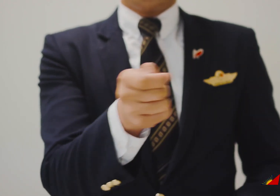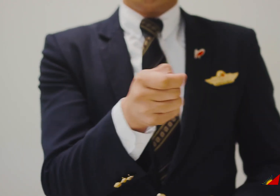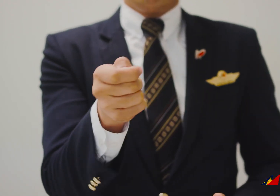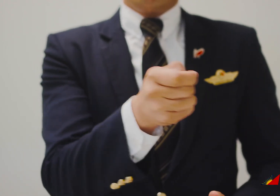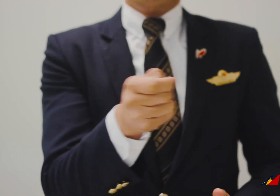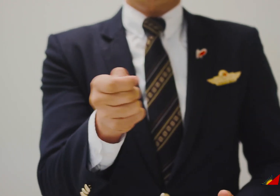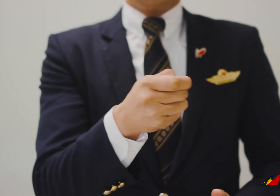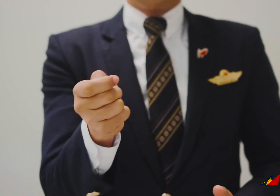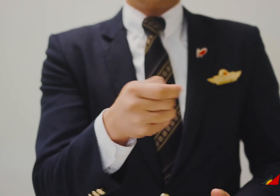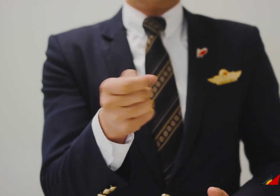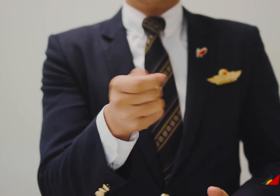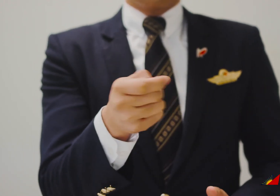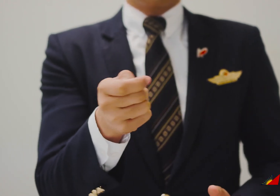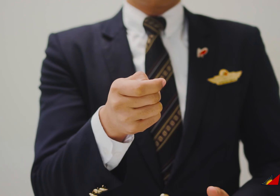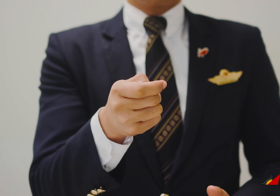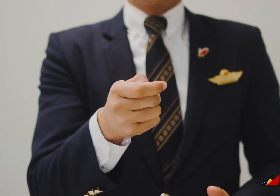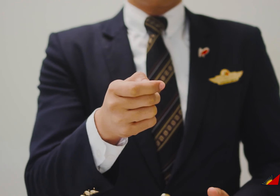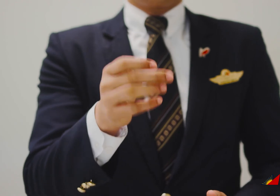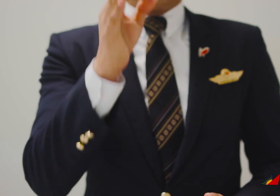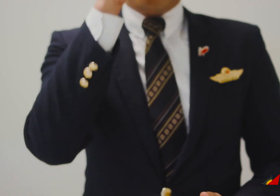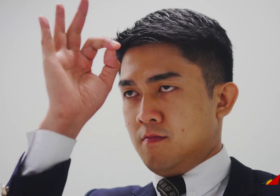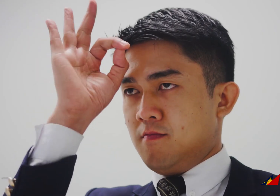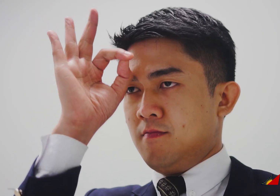Nearest lavatory is in front.